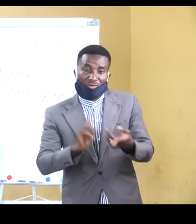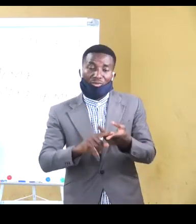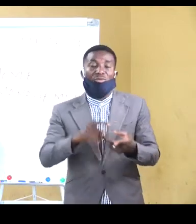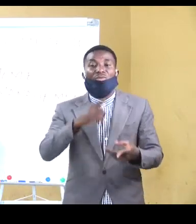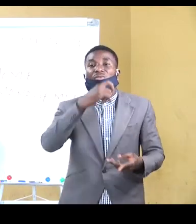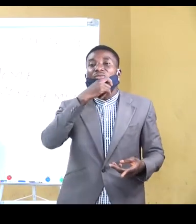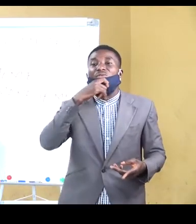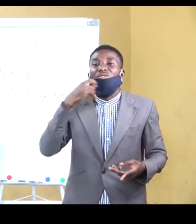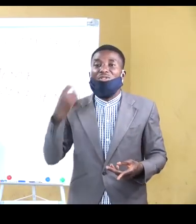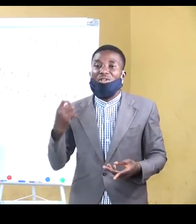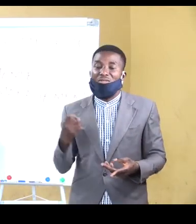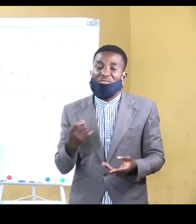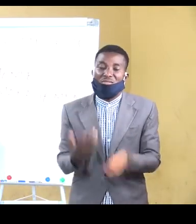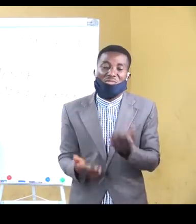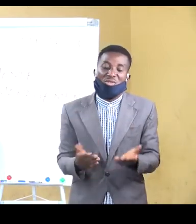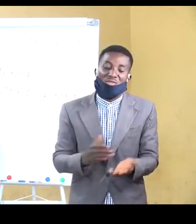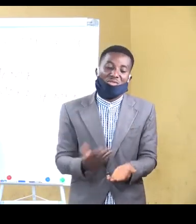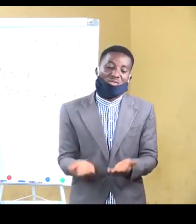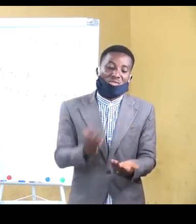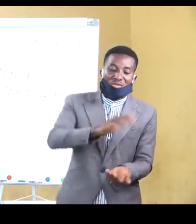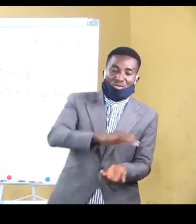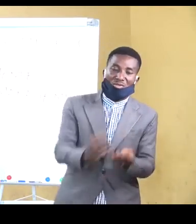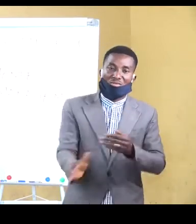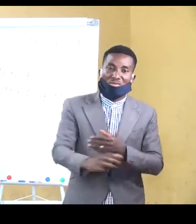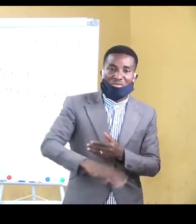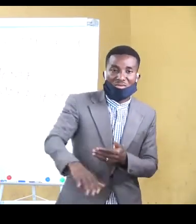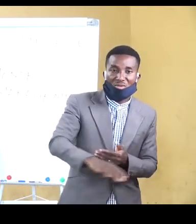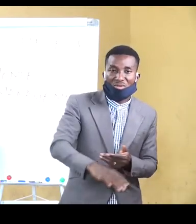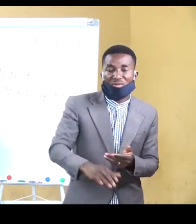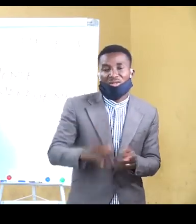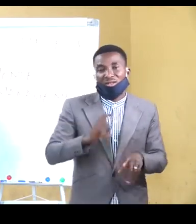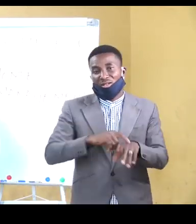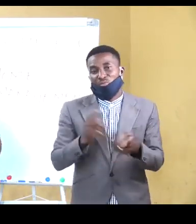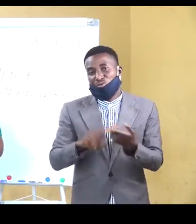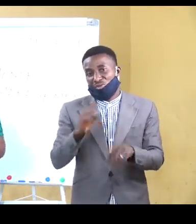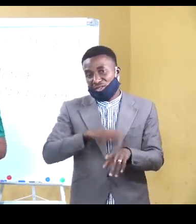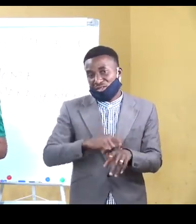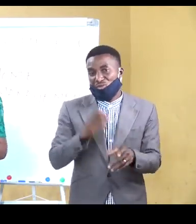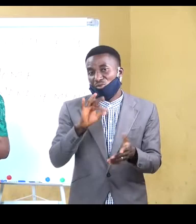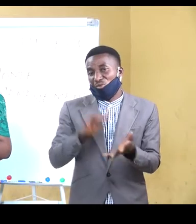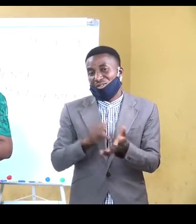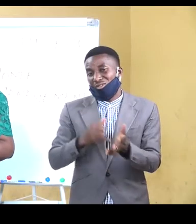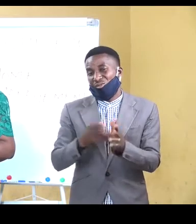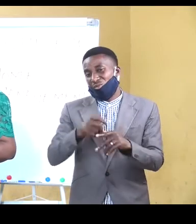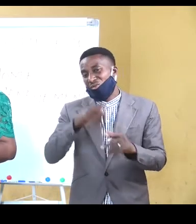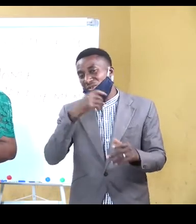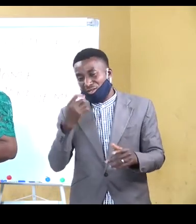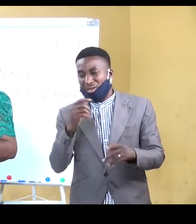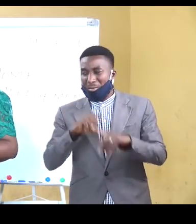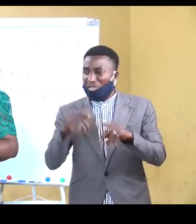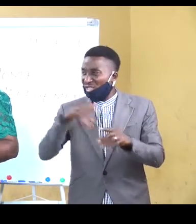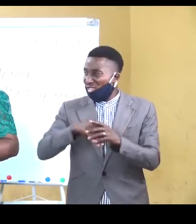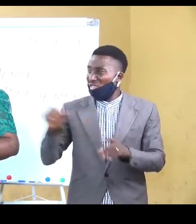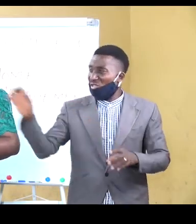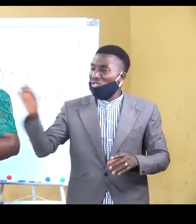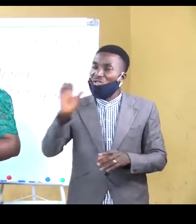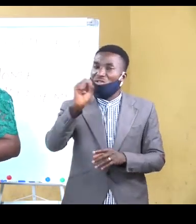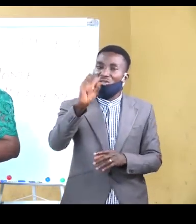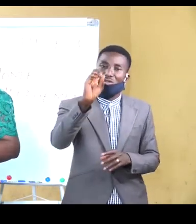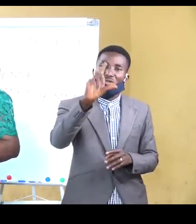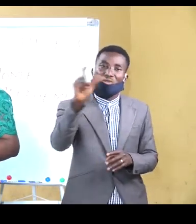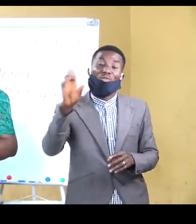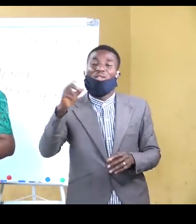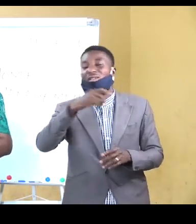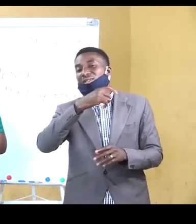from time to time so that the other part that is not dry will also be dried. But in solar drying, it has to be